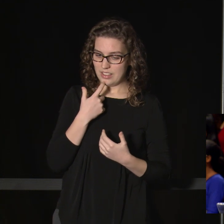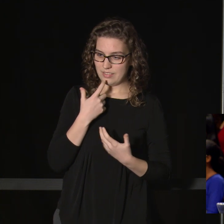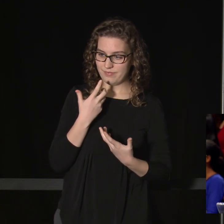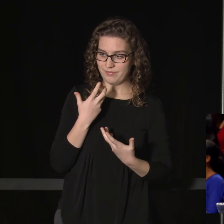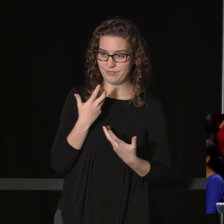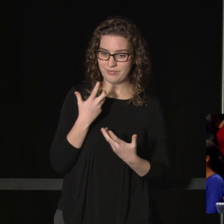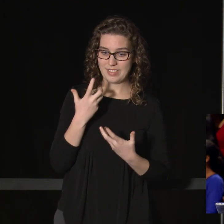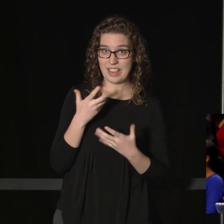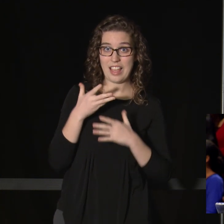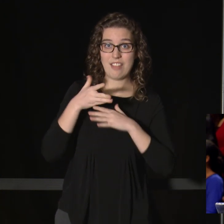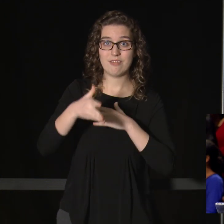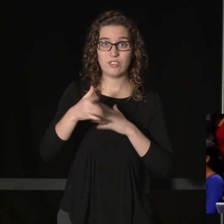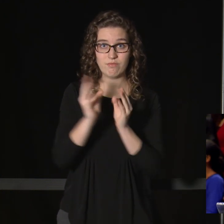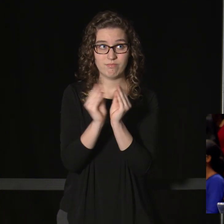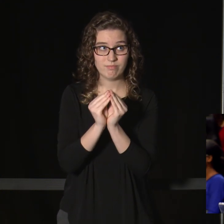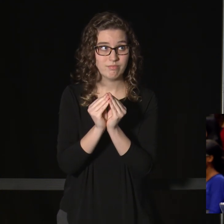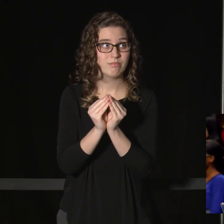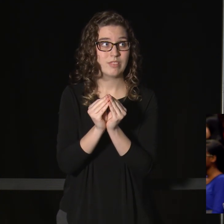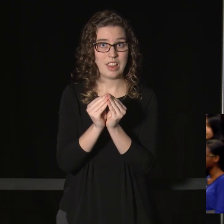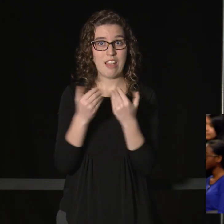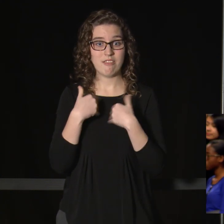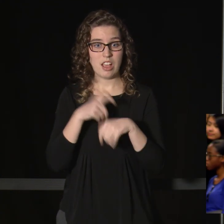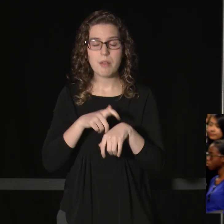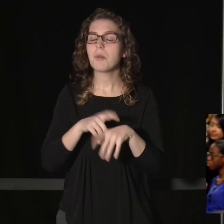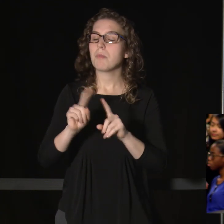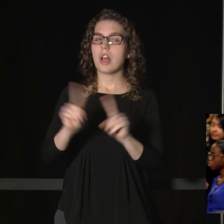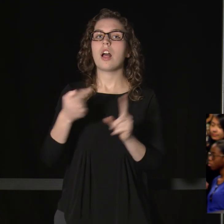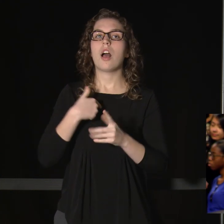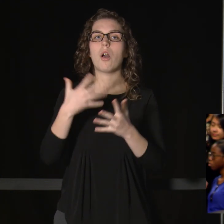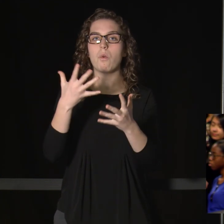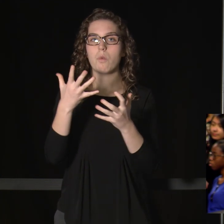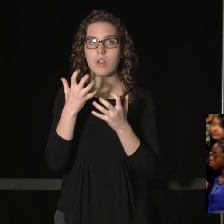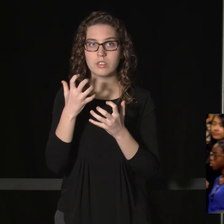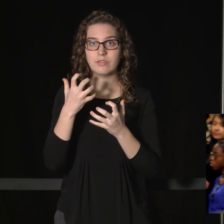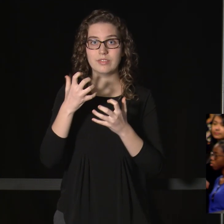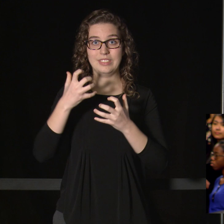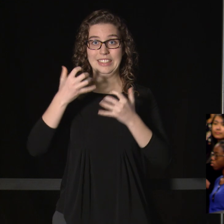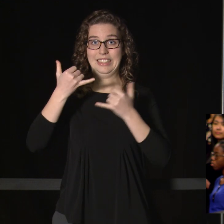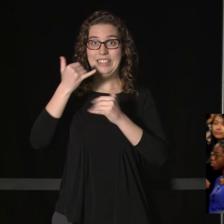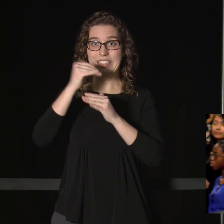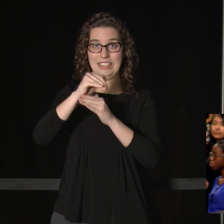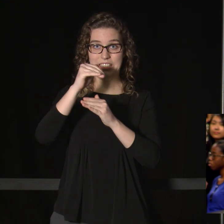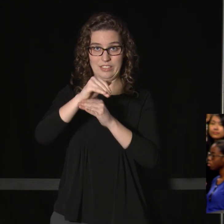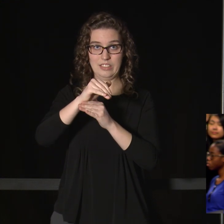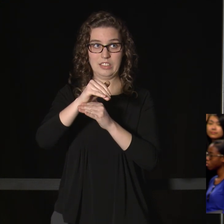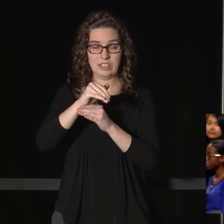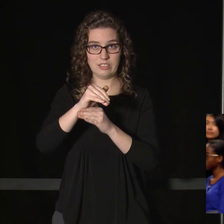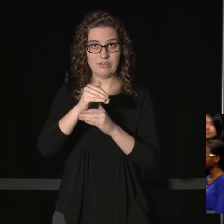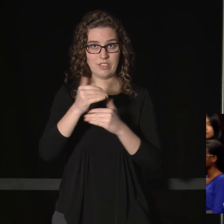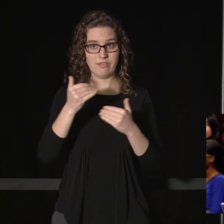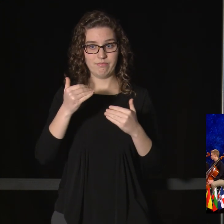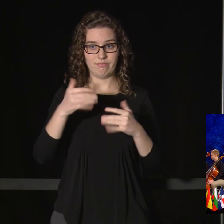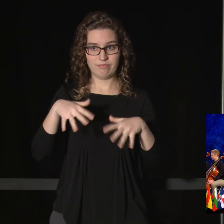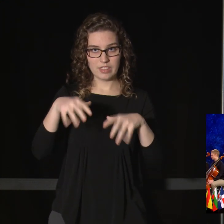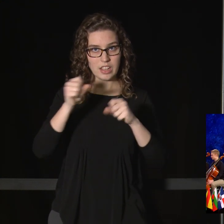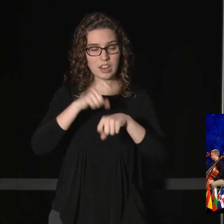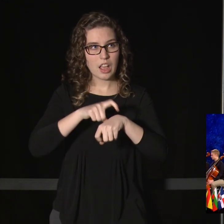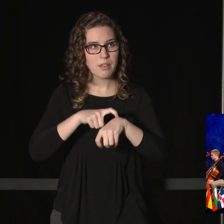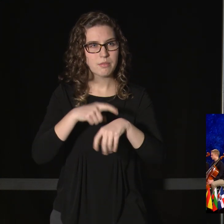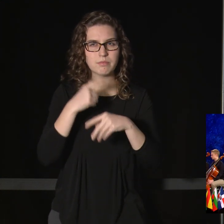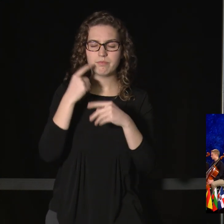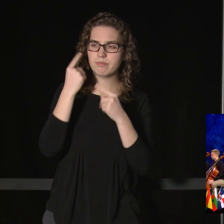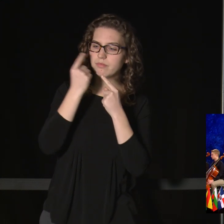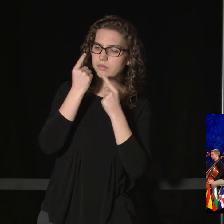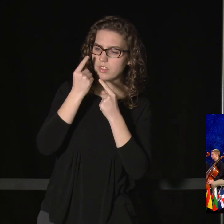to spend some time, but I would like you to spend time this evening to ask God what parts of your heart are not His yet.